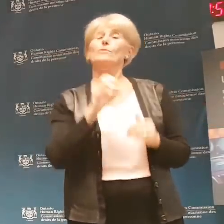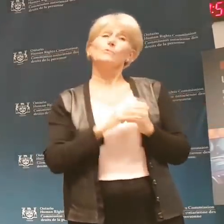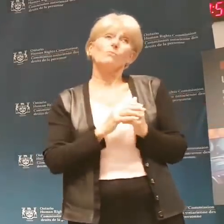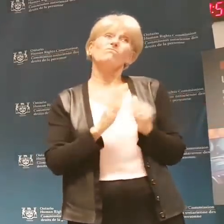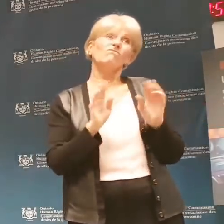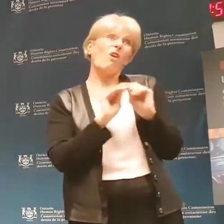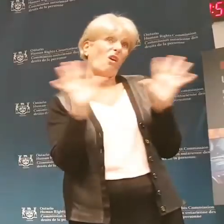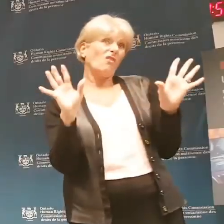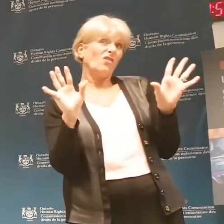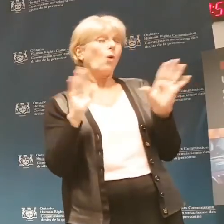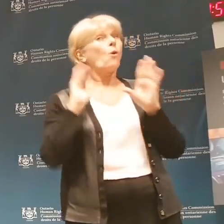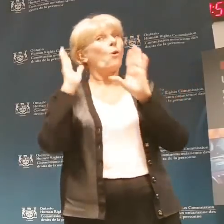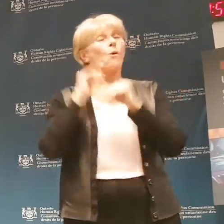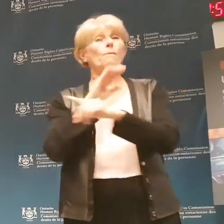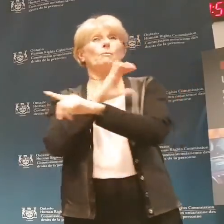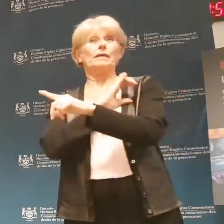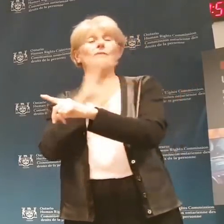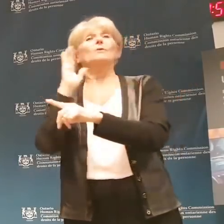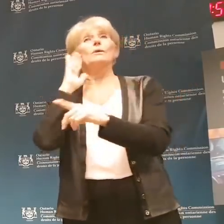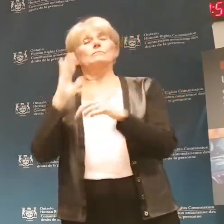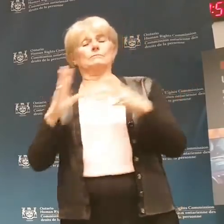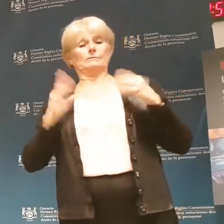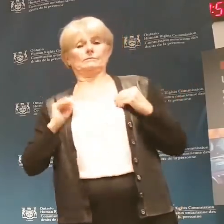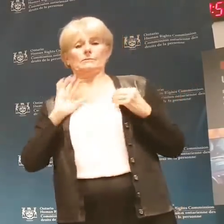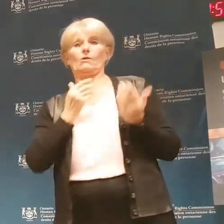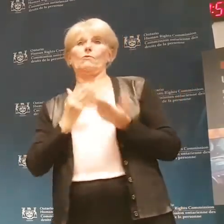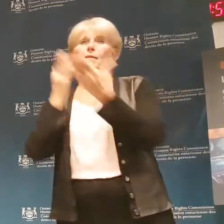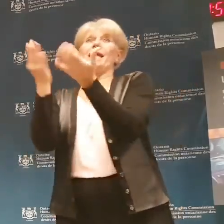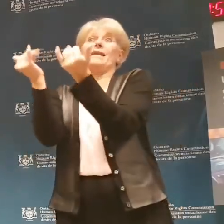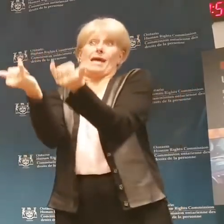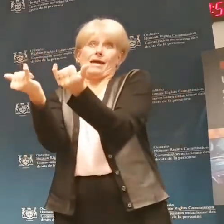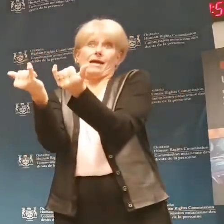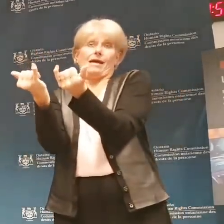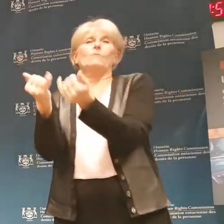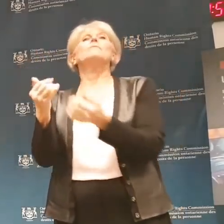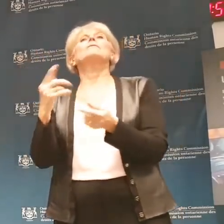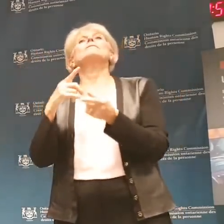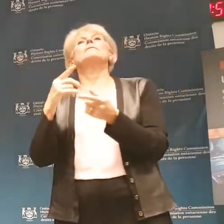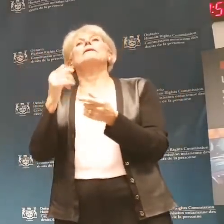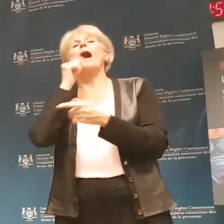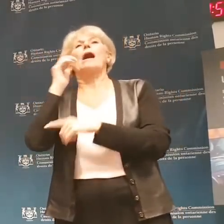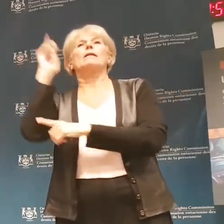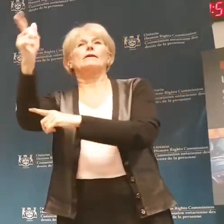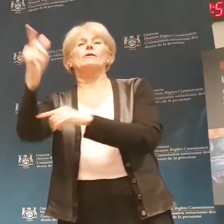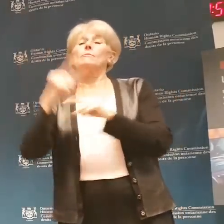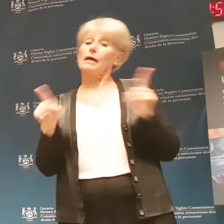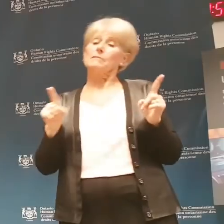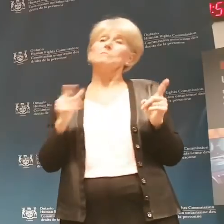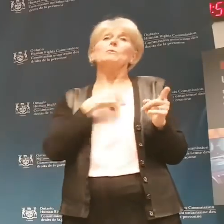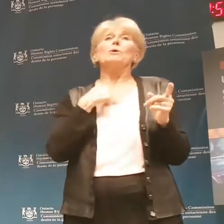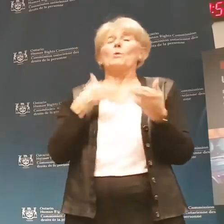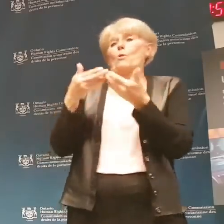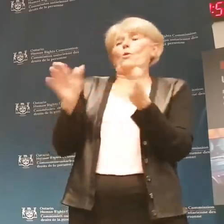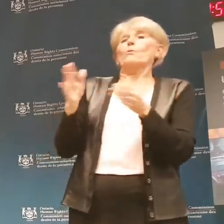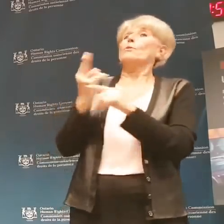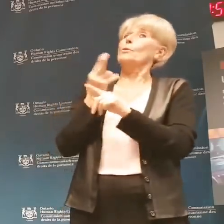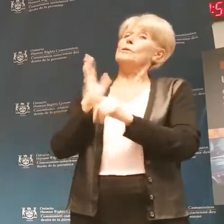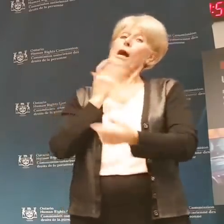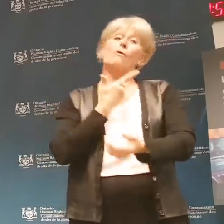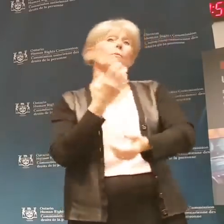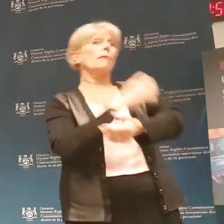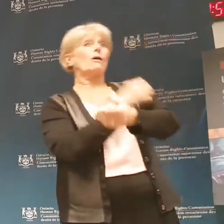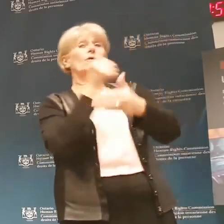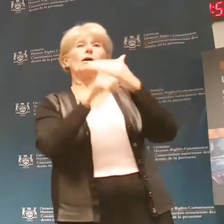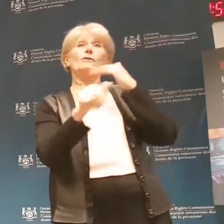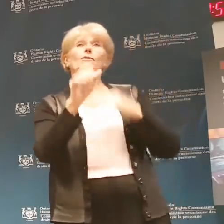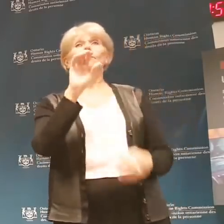obviously, we hope the police will adopt our recommendations now and at a later point, but we are also open to using the powers under the